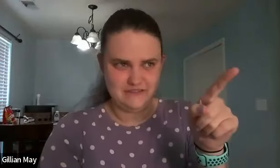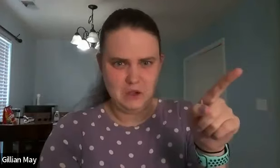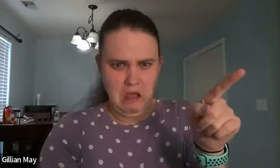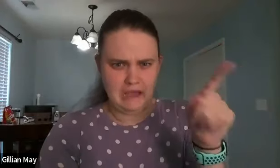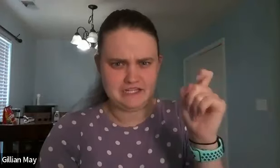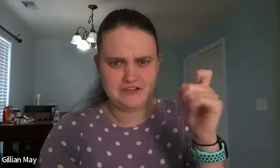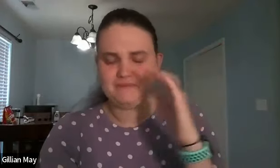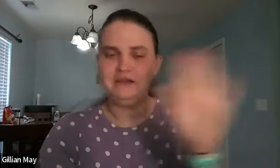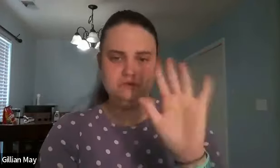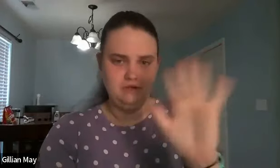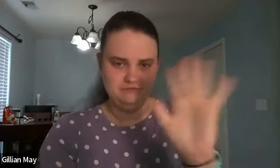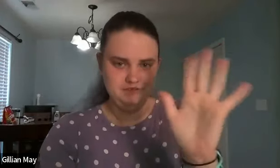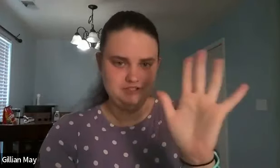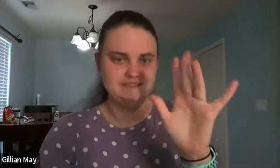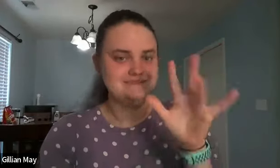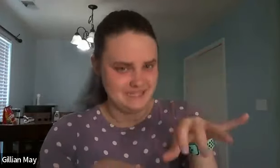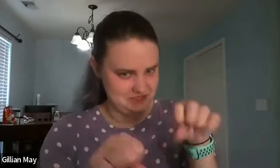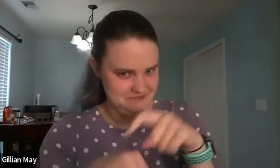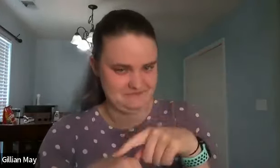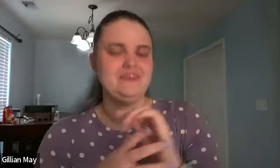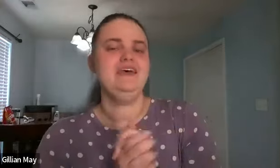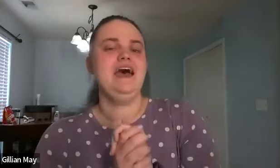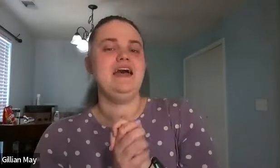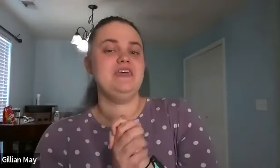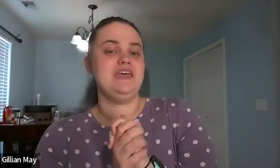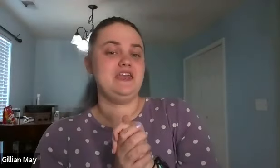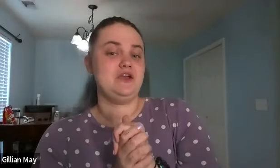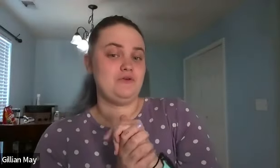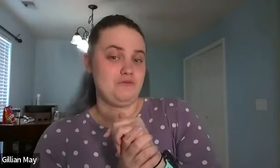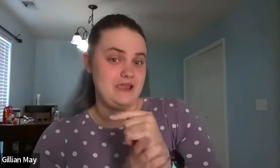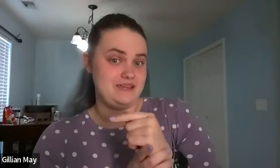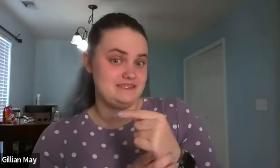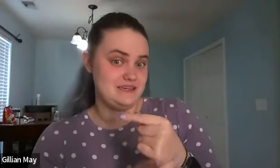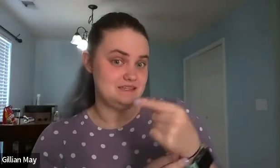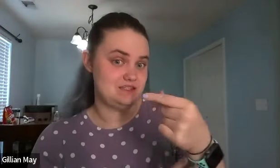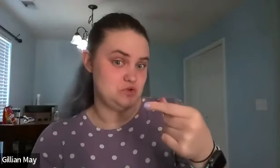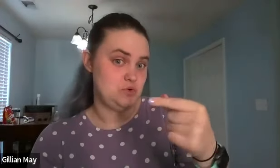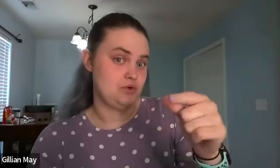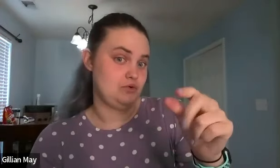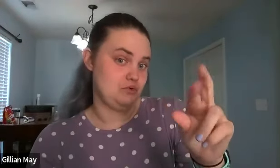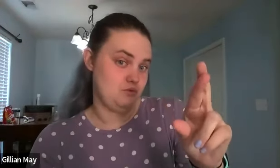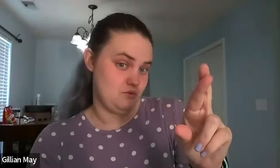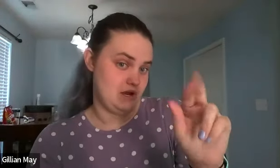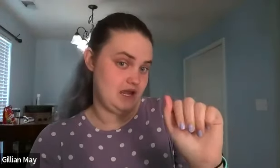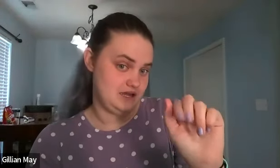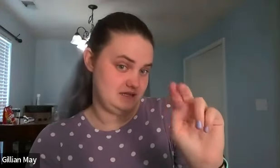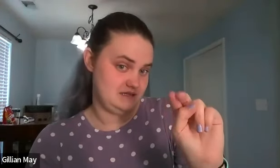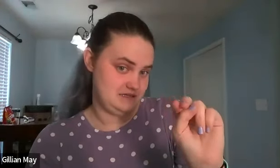that and go, I should know that by now. No, you shouldn't. Take your time. And then grandson. So